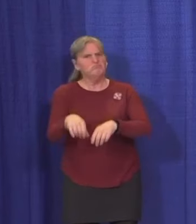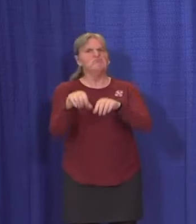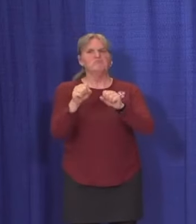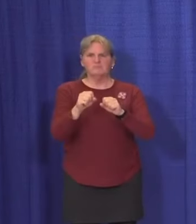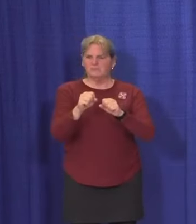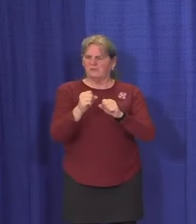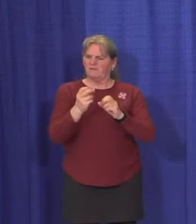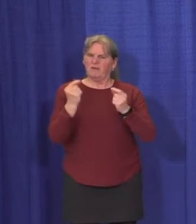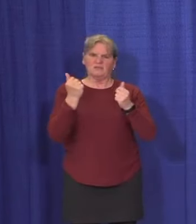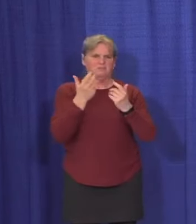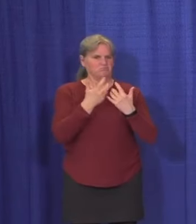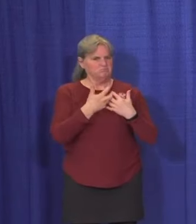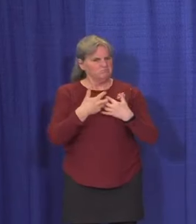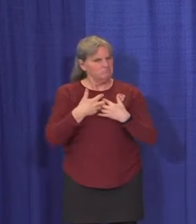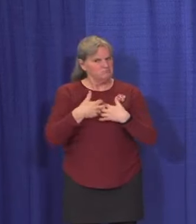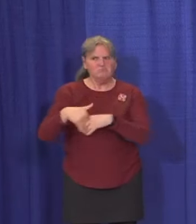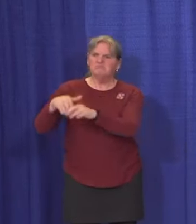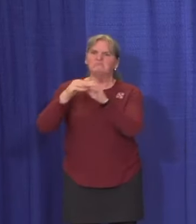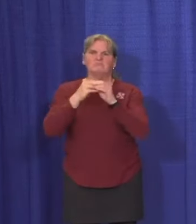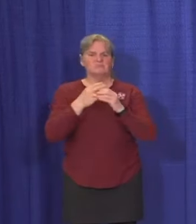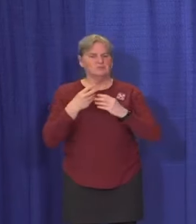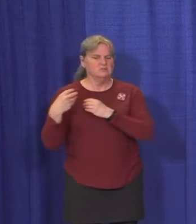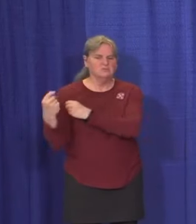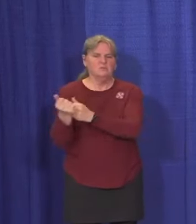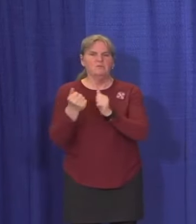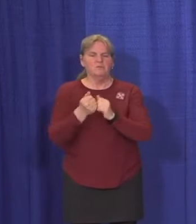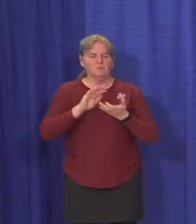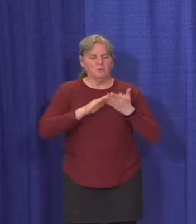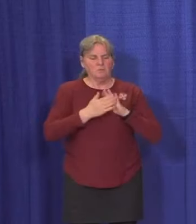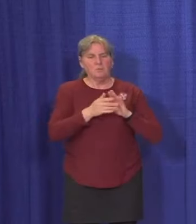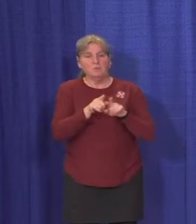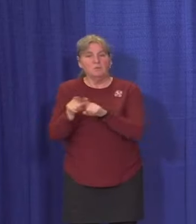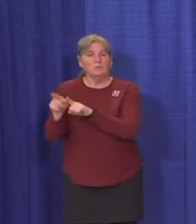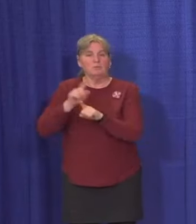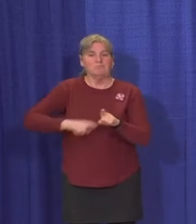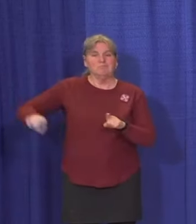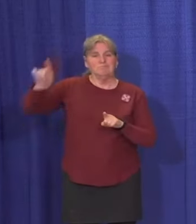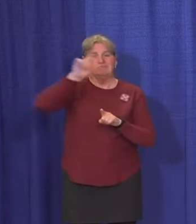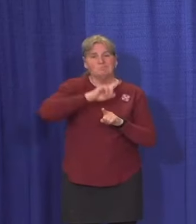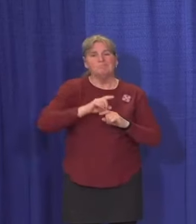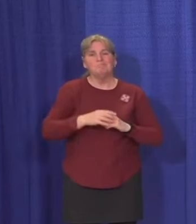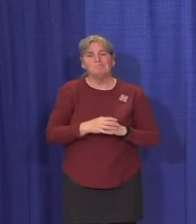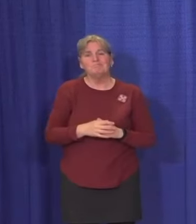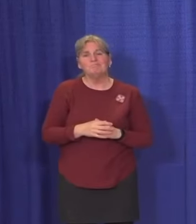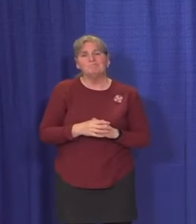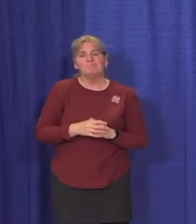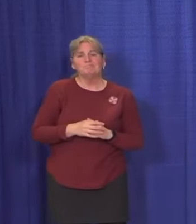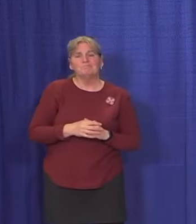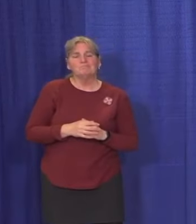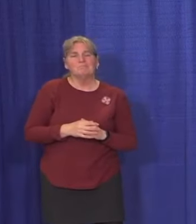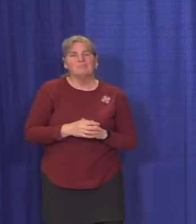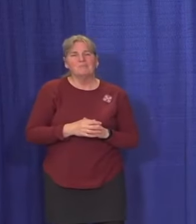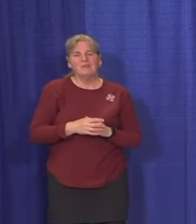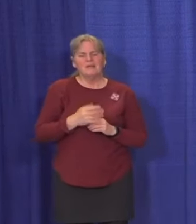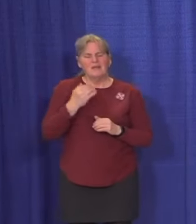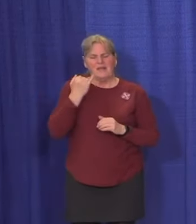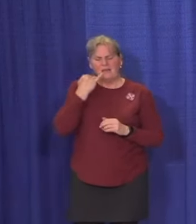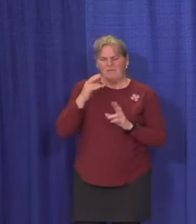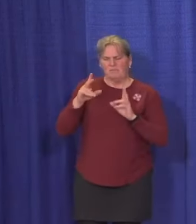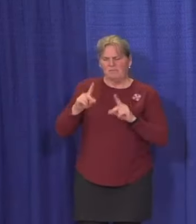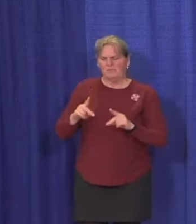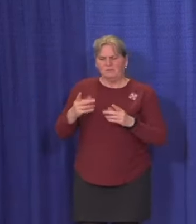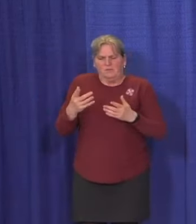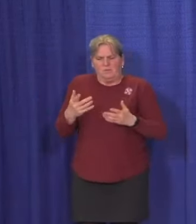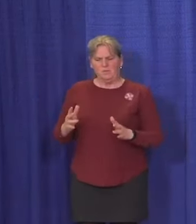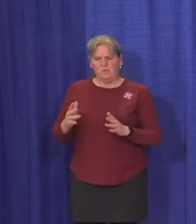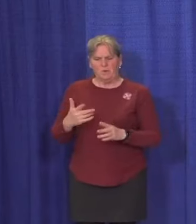move swiftly through communities vaccinating young people. Now, for those who may not wish to or be able to